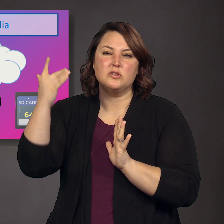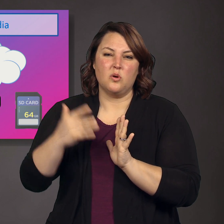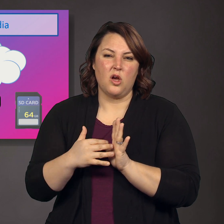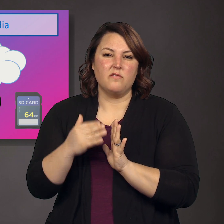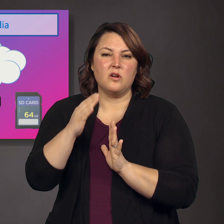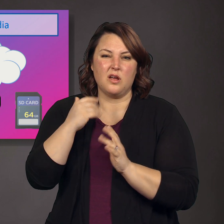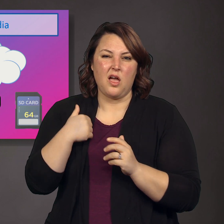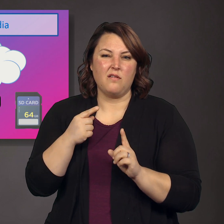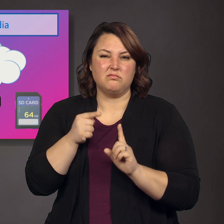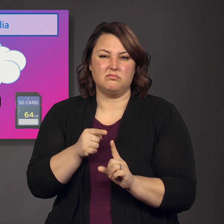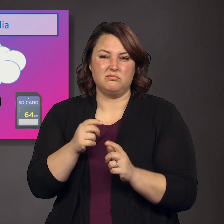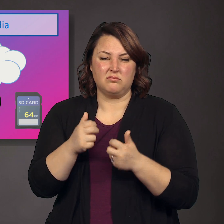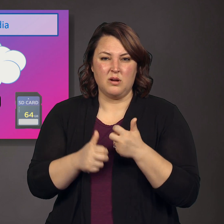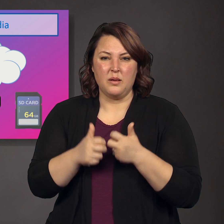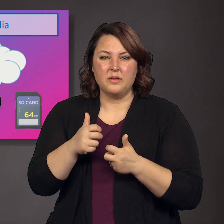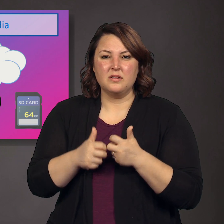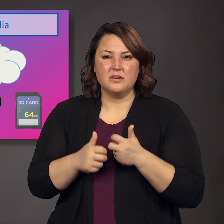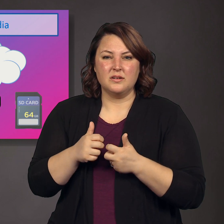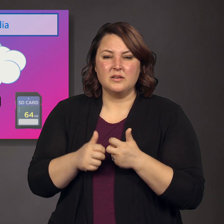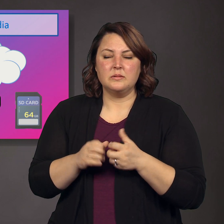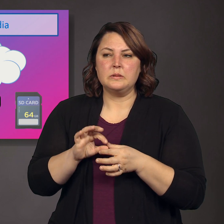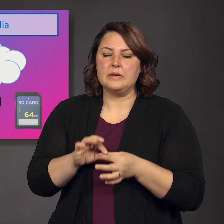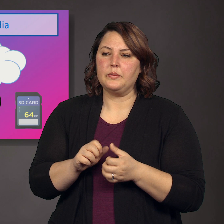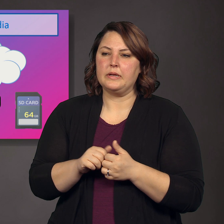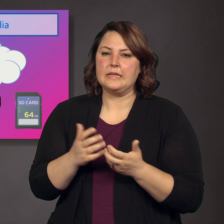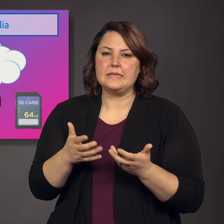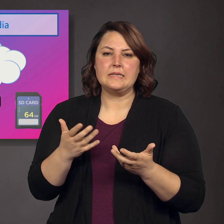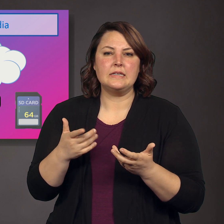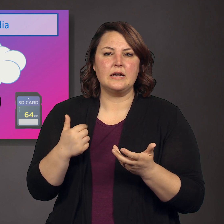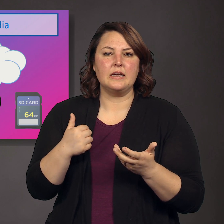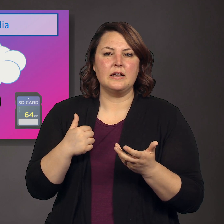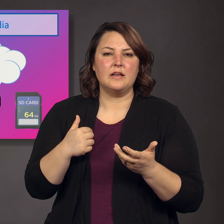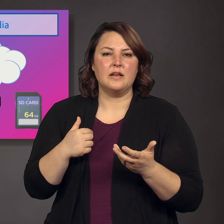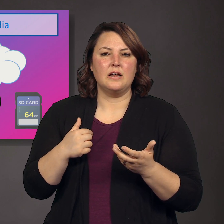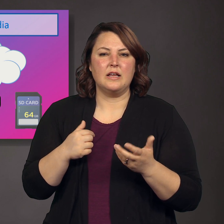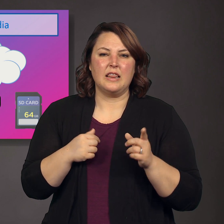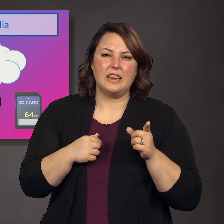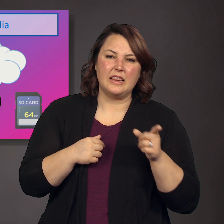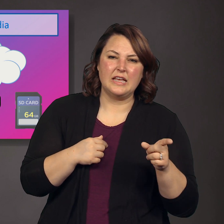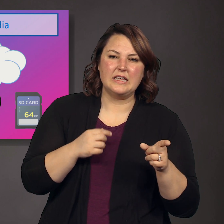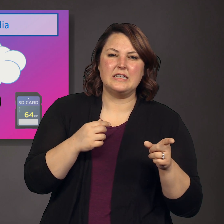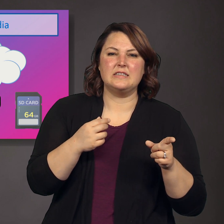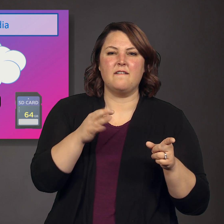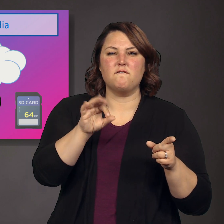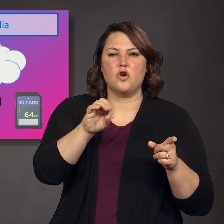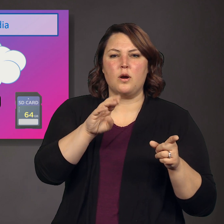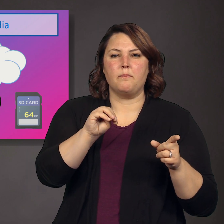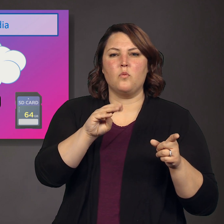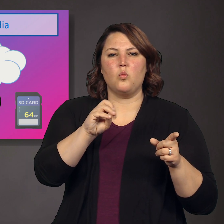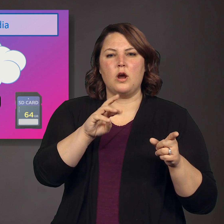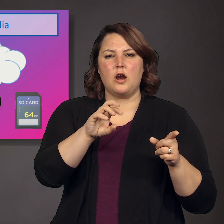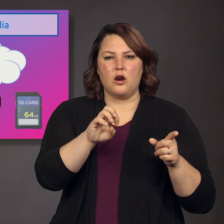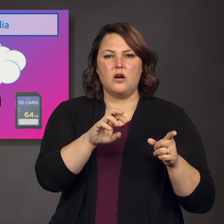problem with the firmware for one brand that can be known to cause problems.